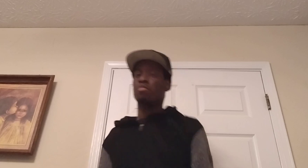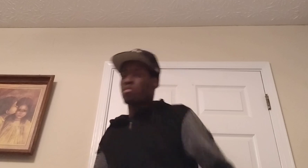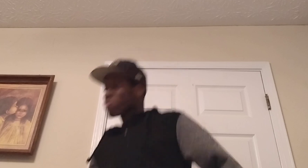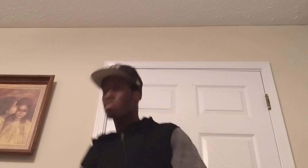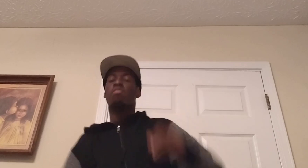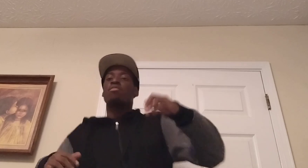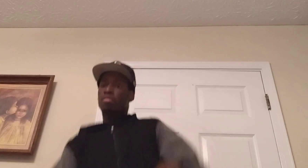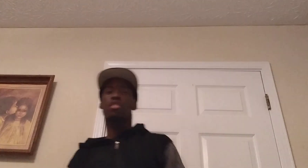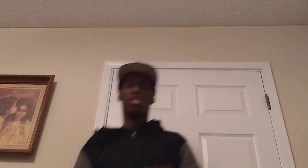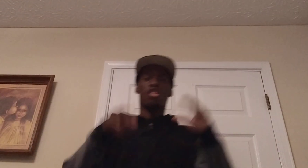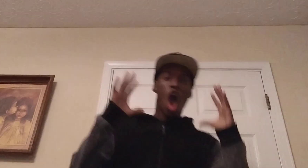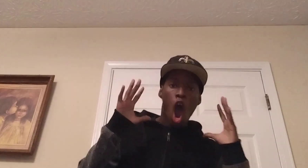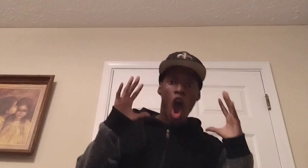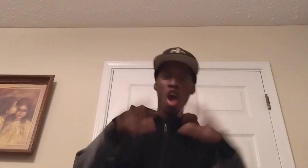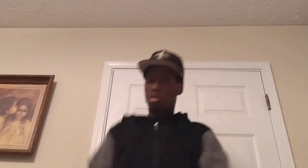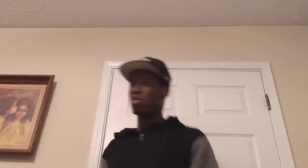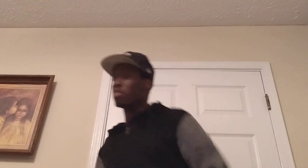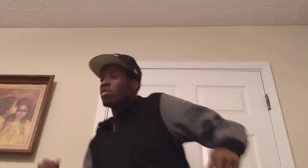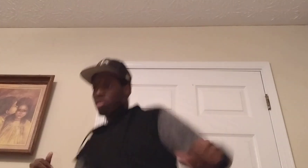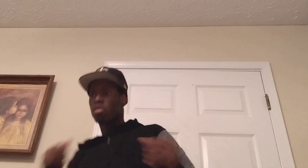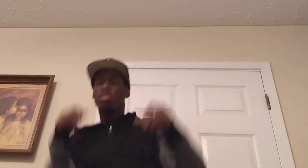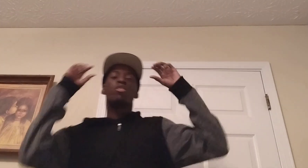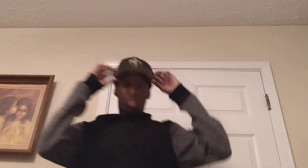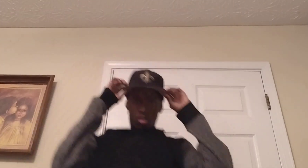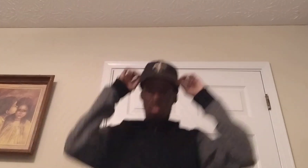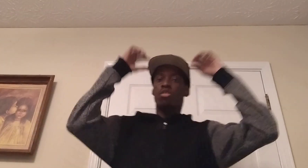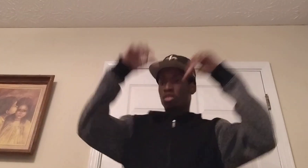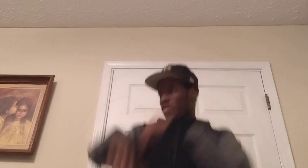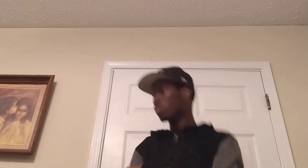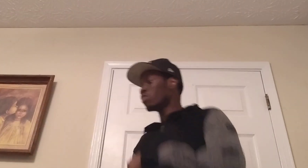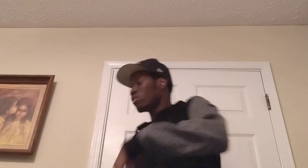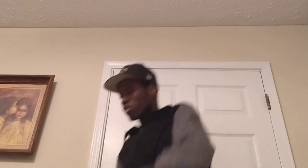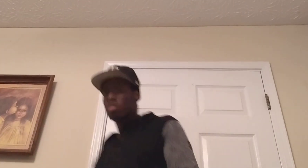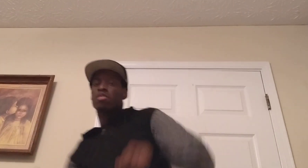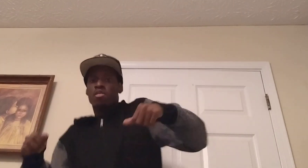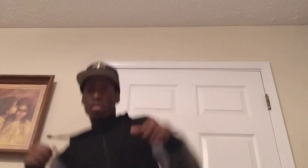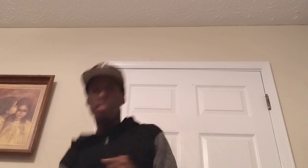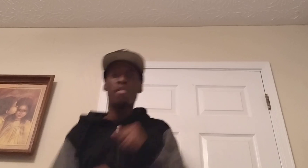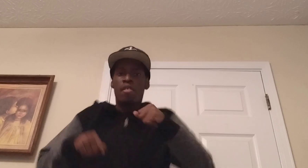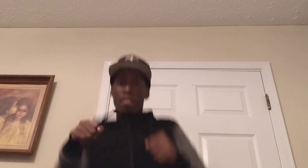babe. We got another one for real. Dance. I call you for real.